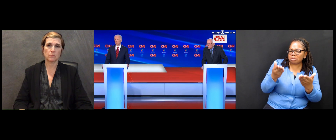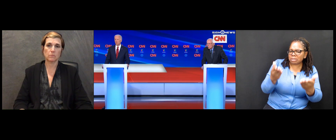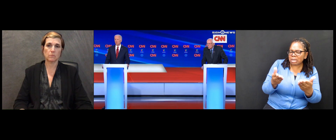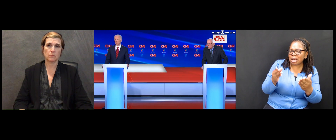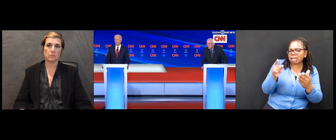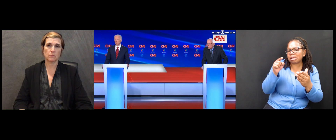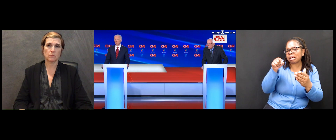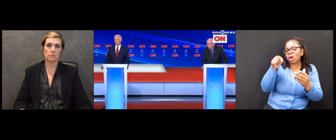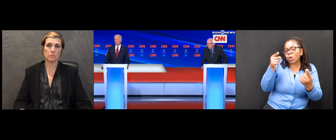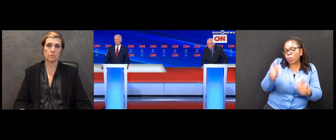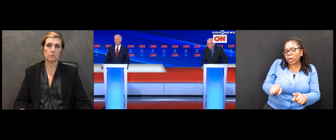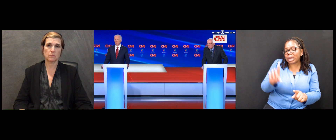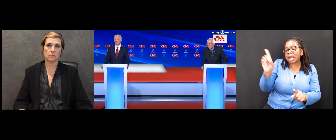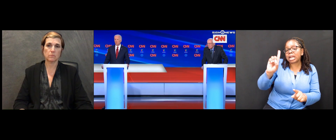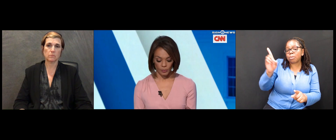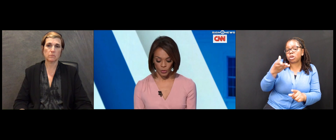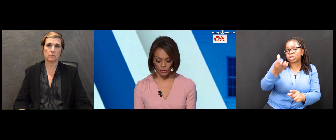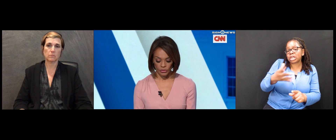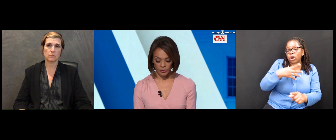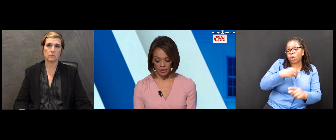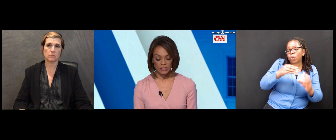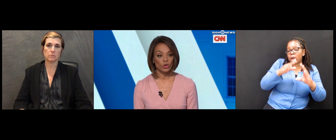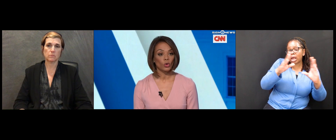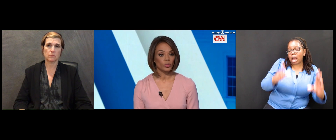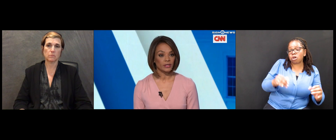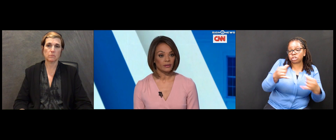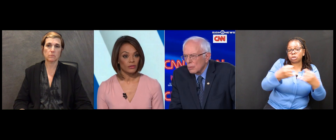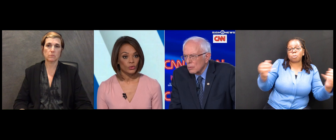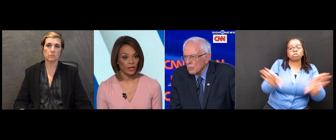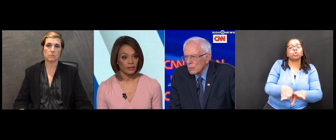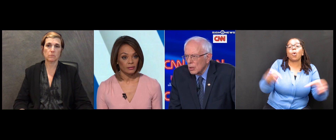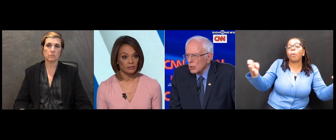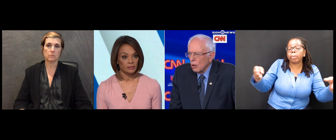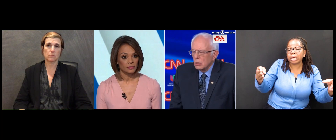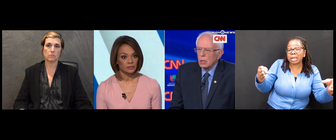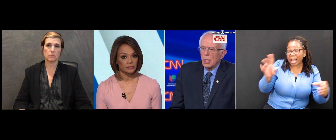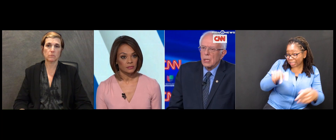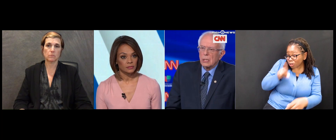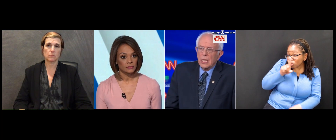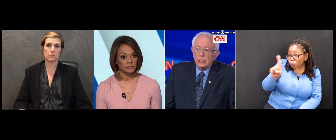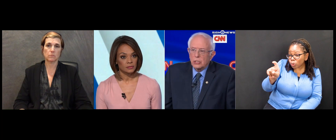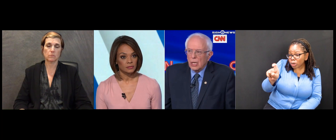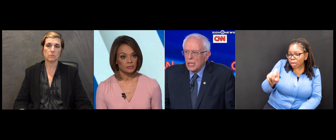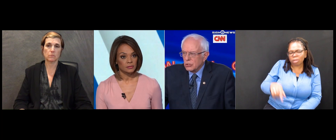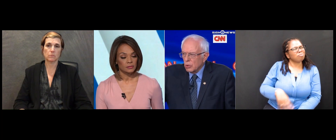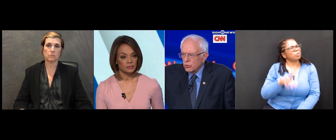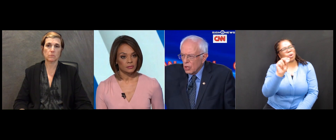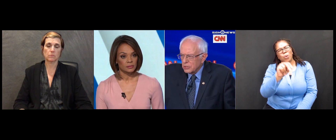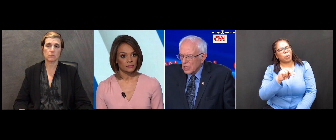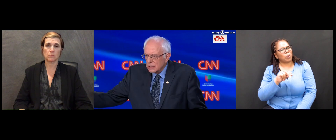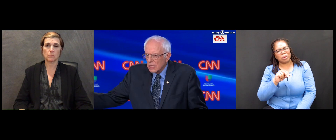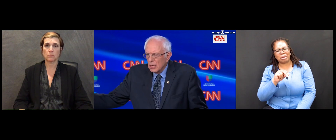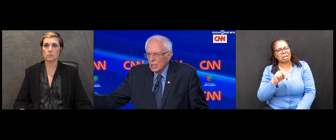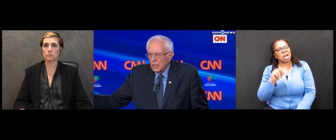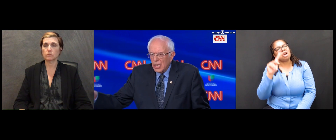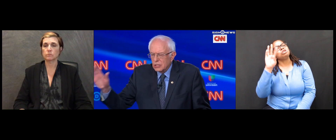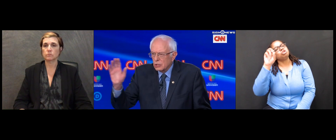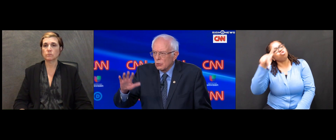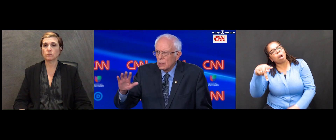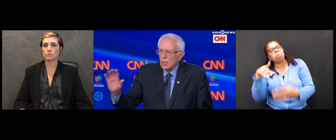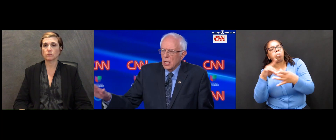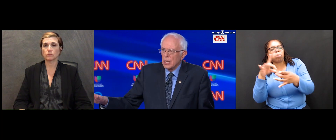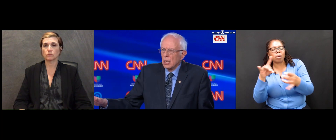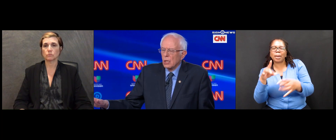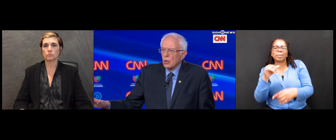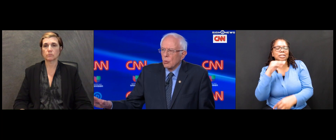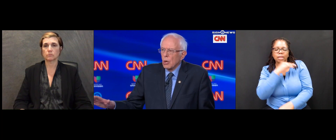a Democrat is in the White House, the border is open, do they? No, that's what Trump says, and that is a